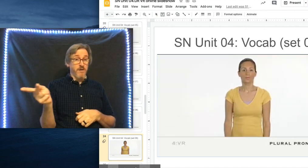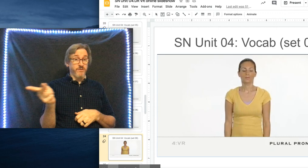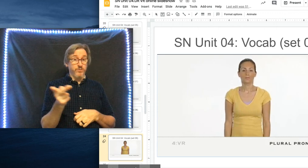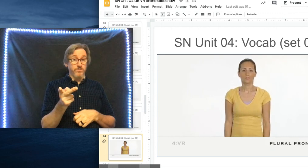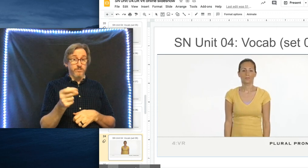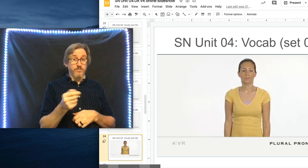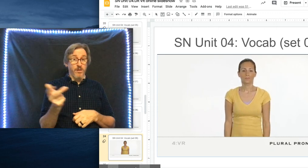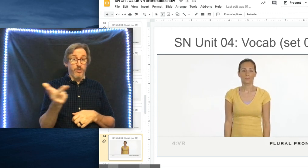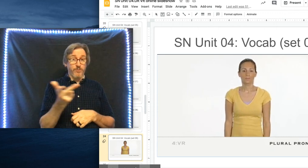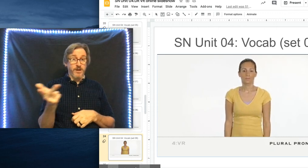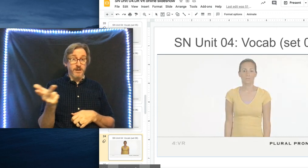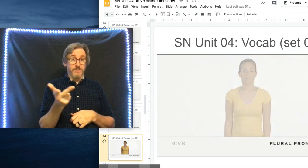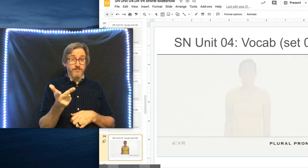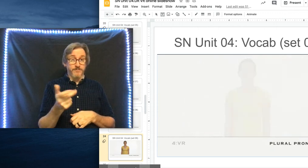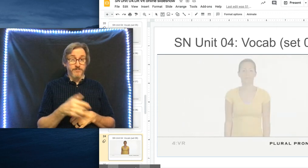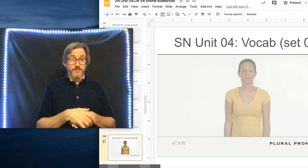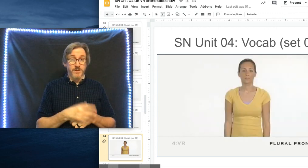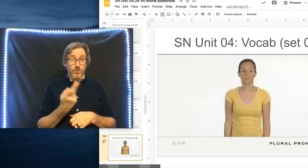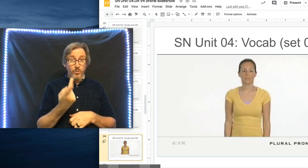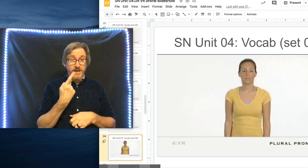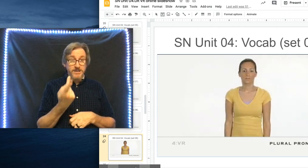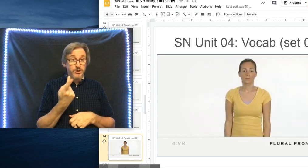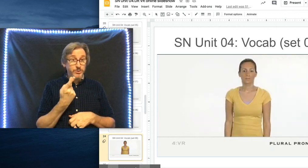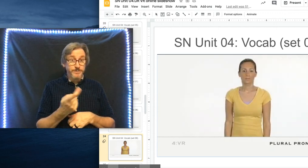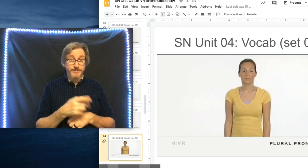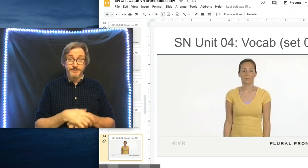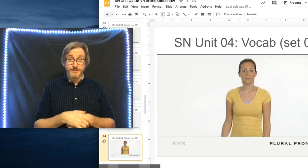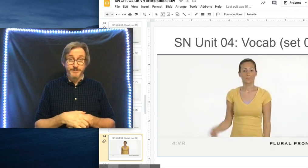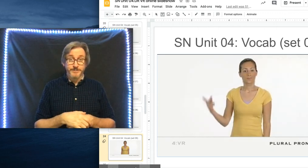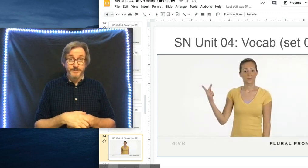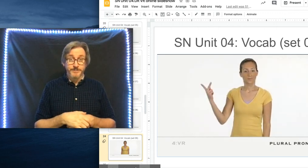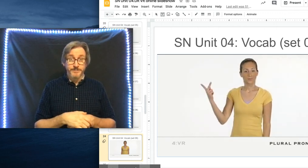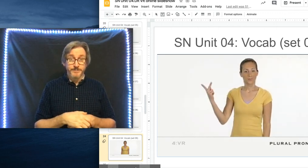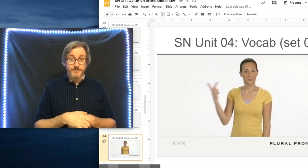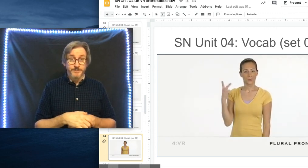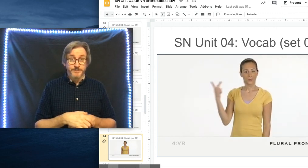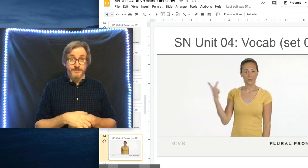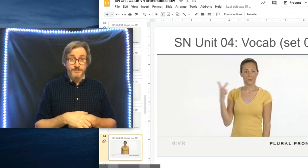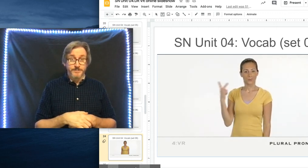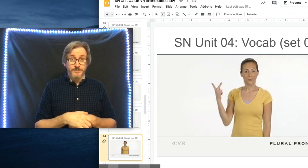2 of you, 3, we 2.